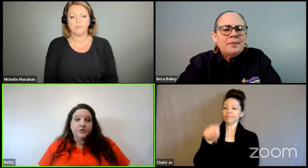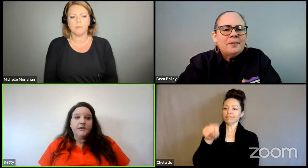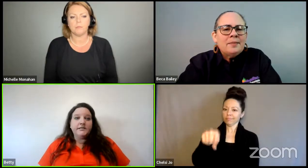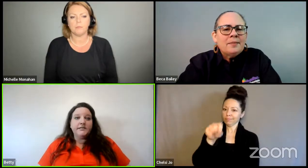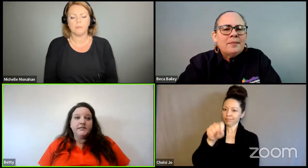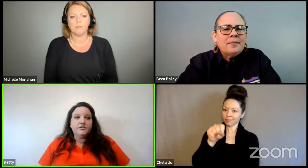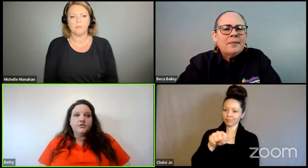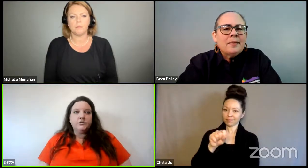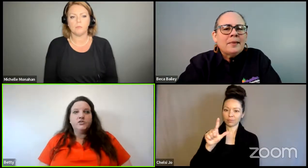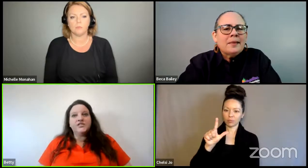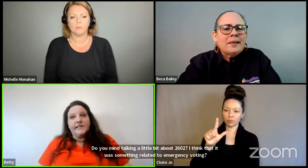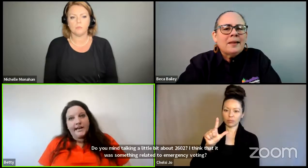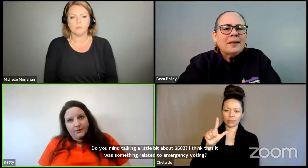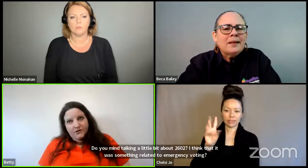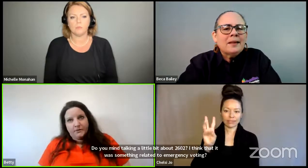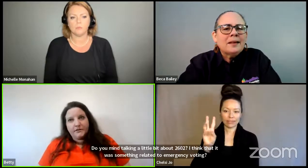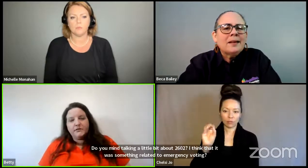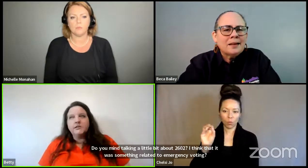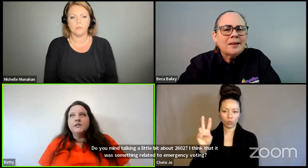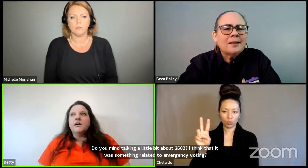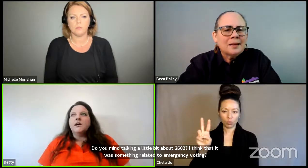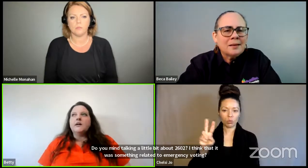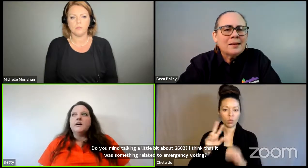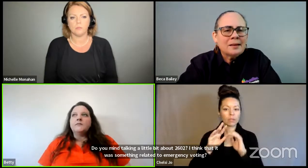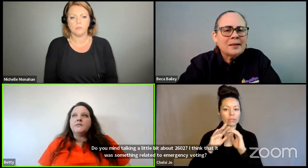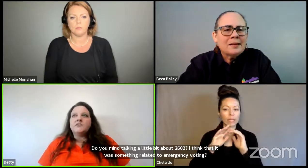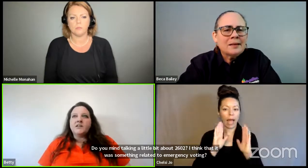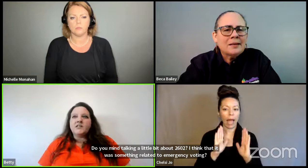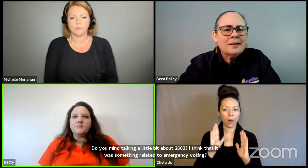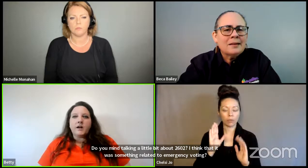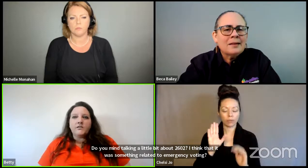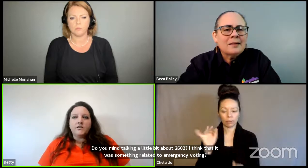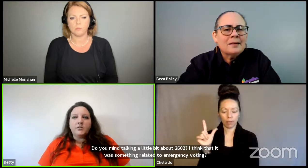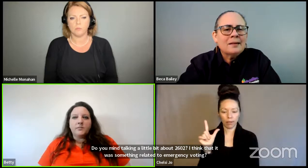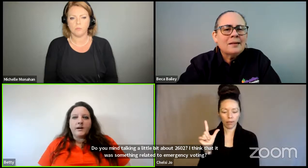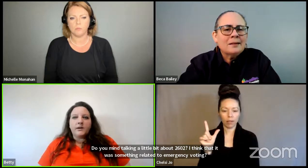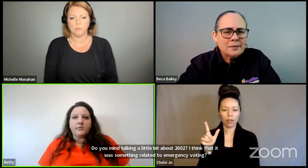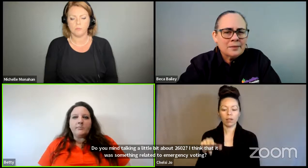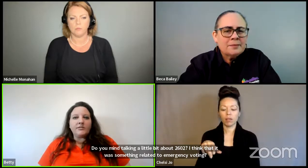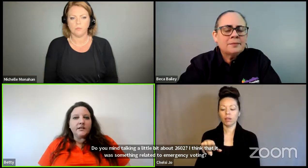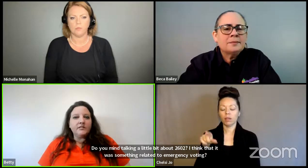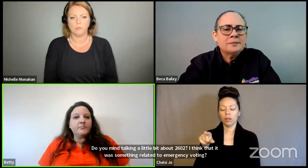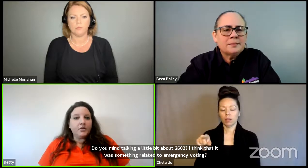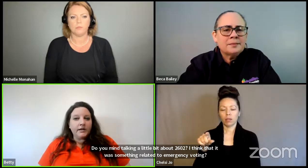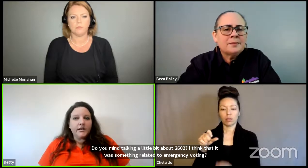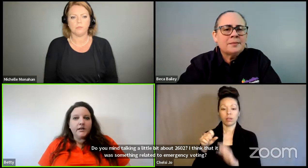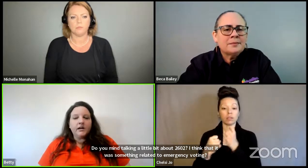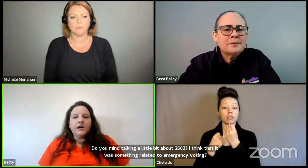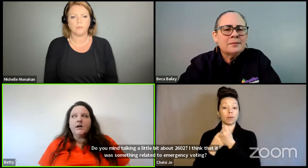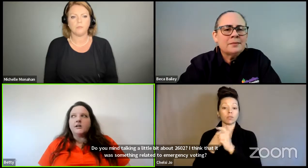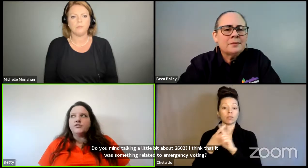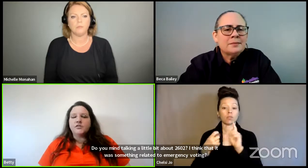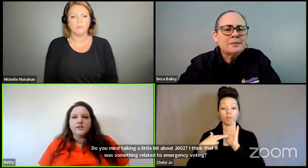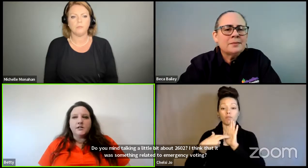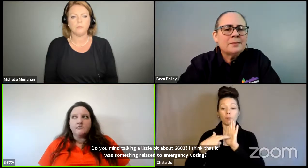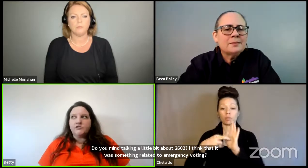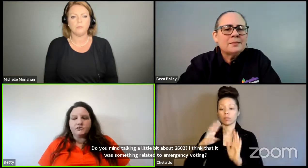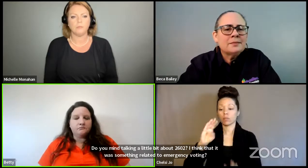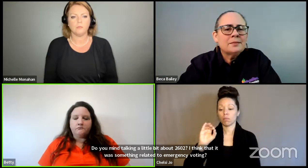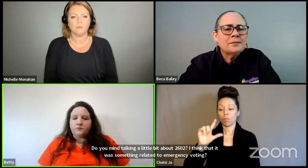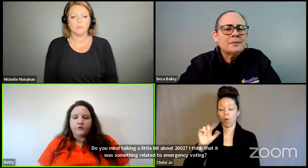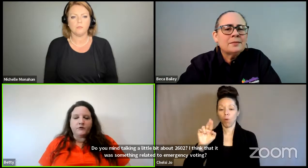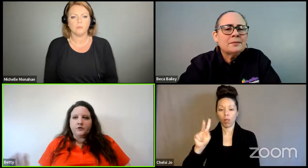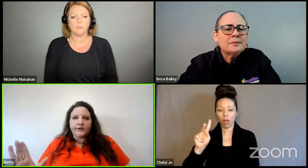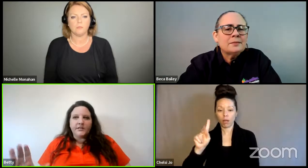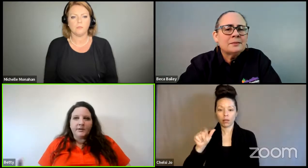Yes, 2602, which is a House bill. It's being sponsored by Representative Bullock. She,